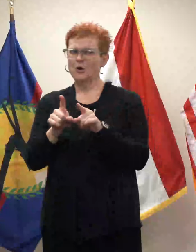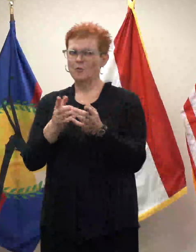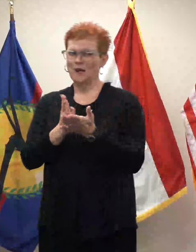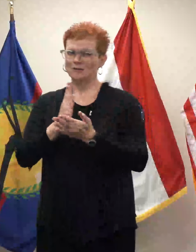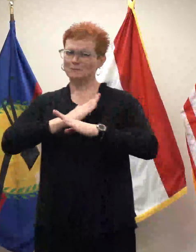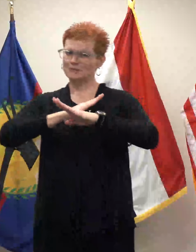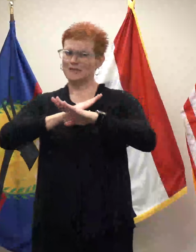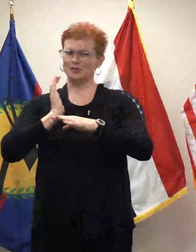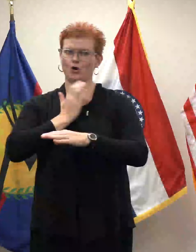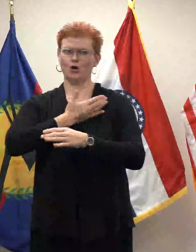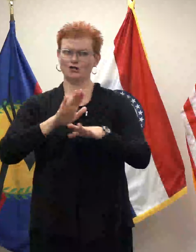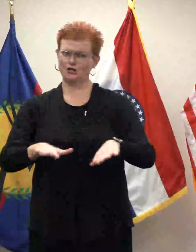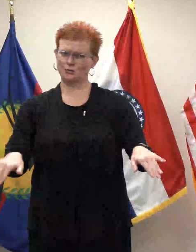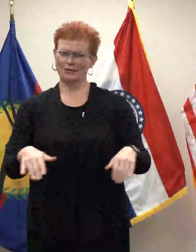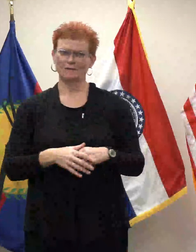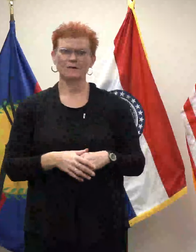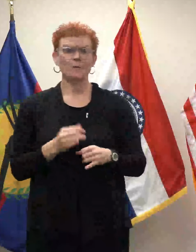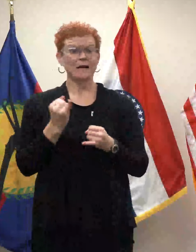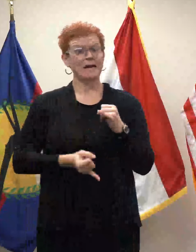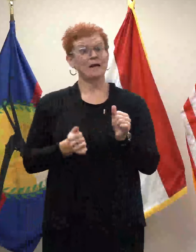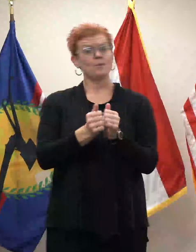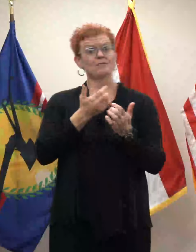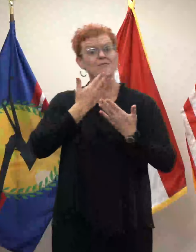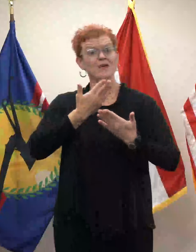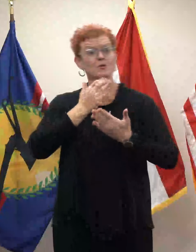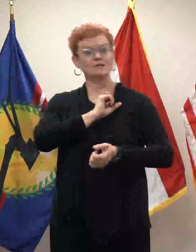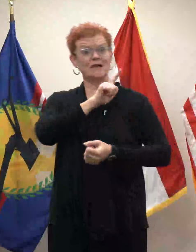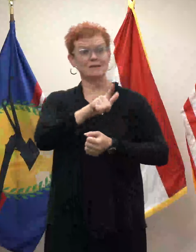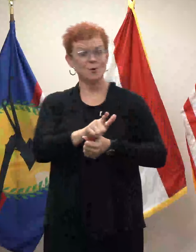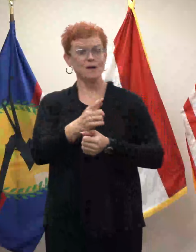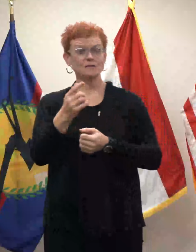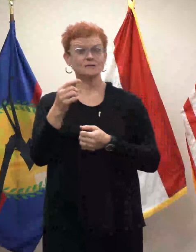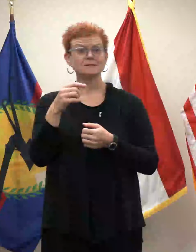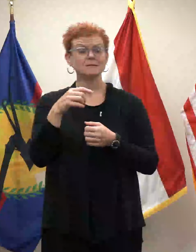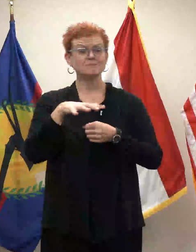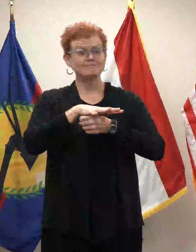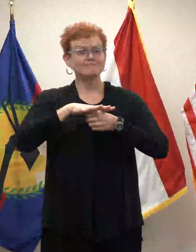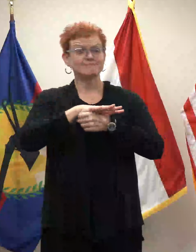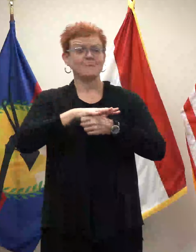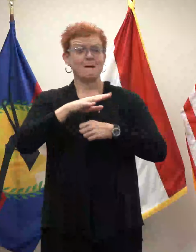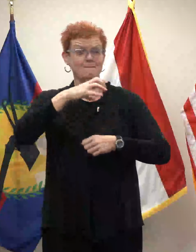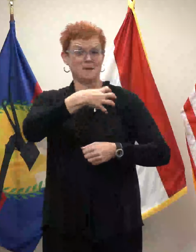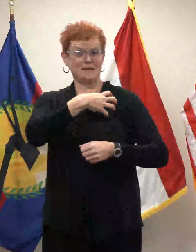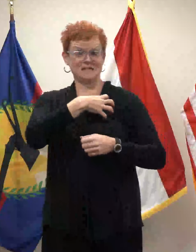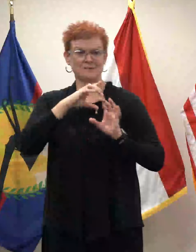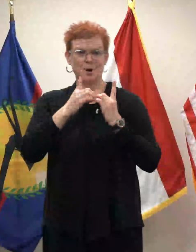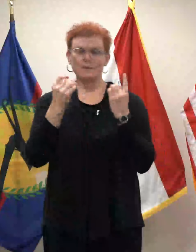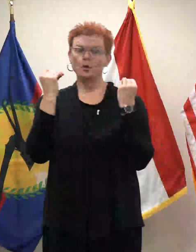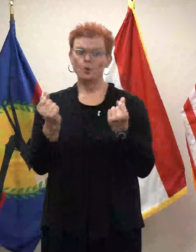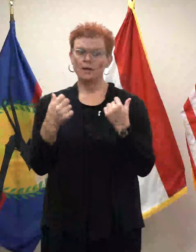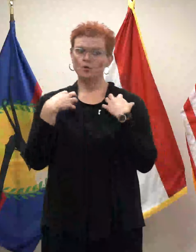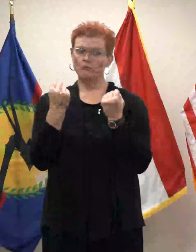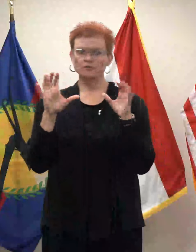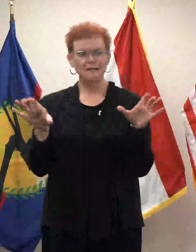children. And I'd like to end with a thank you to the St. Louis Metropolitan Police Department for their quick and courageous